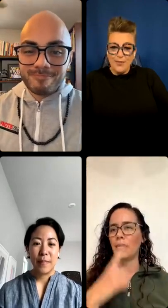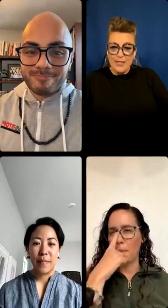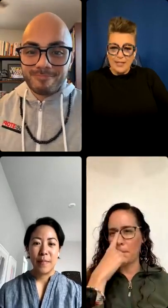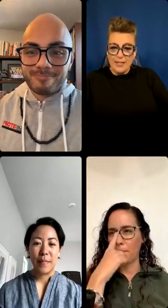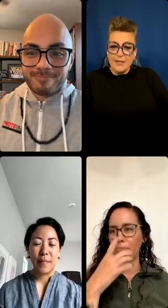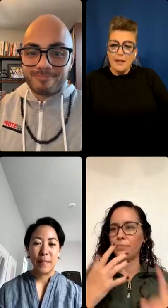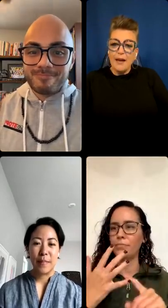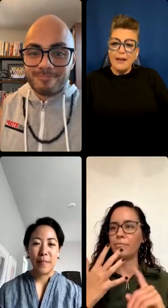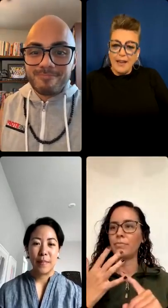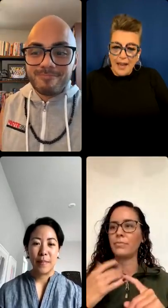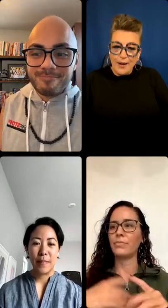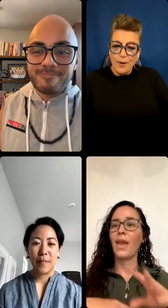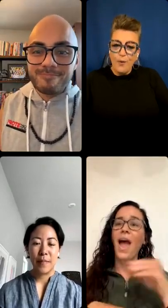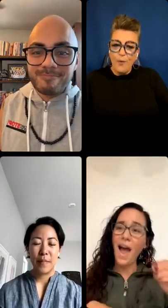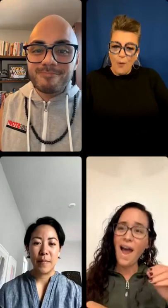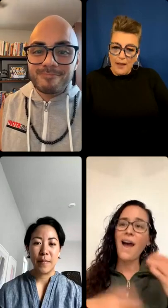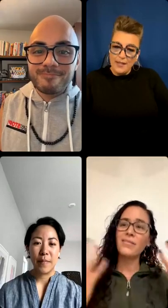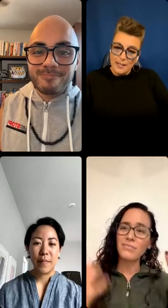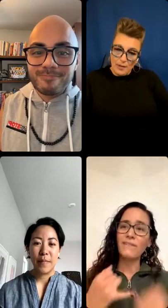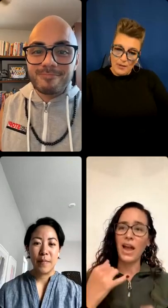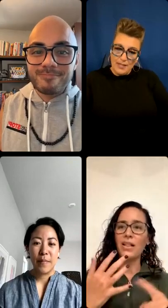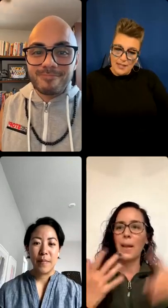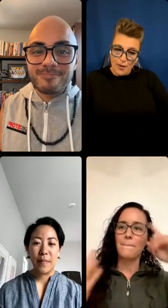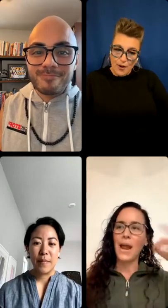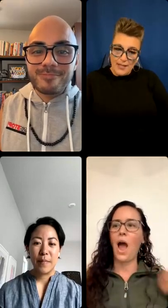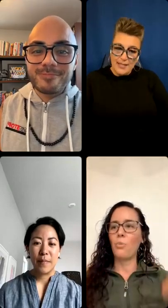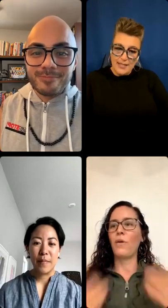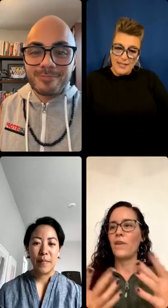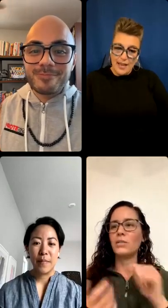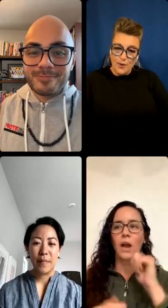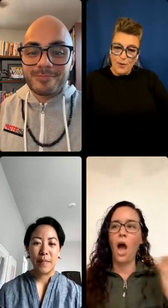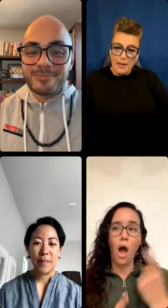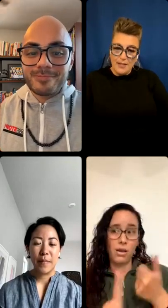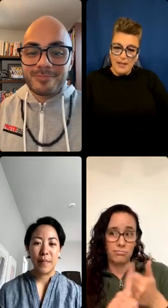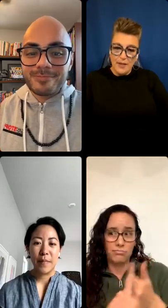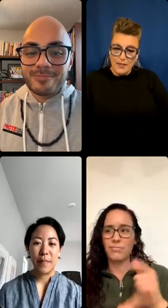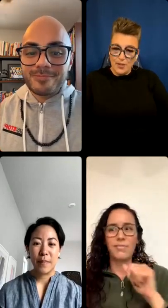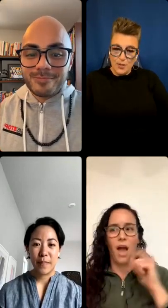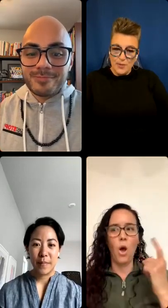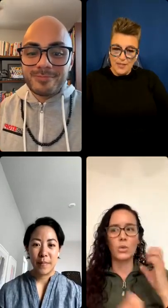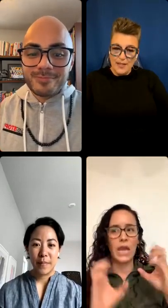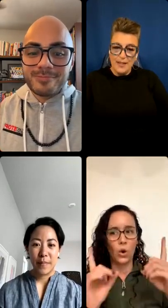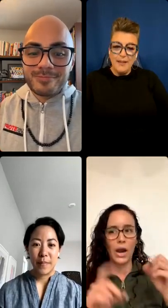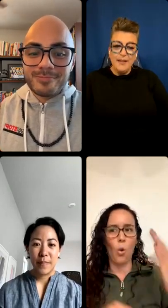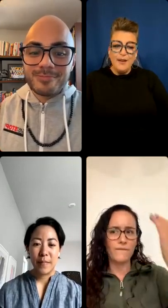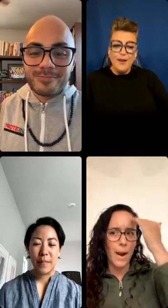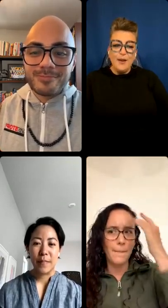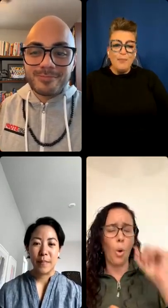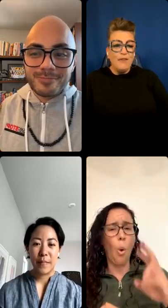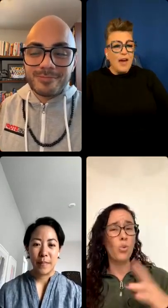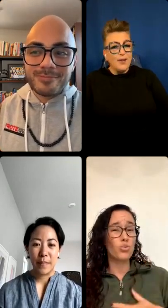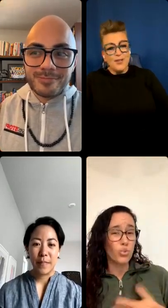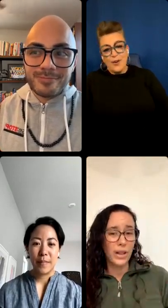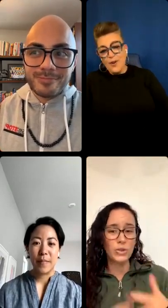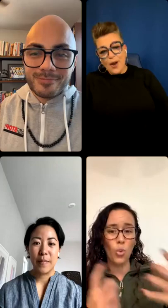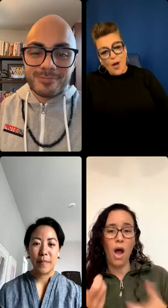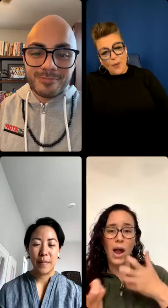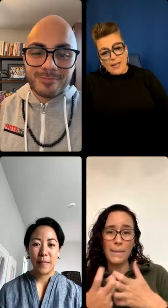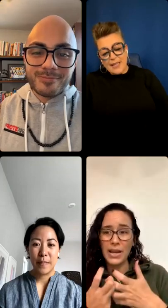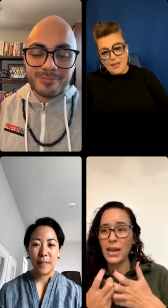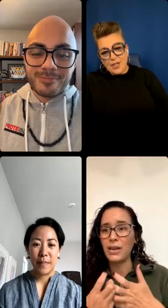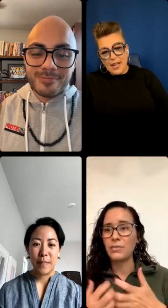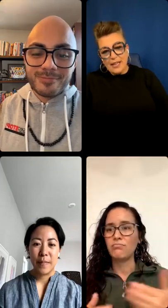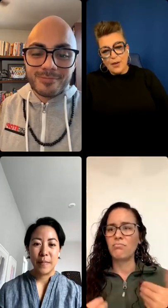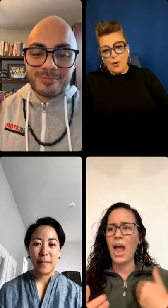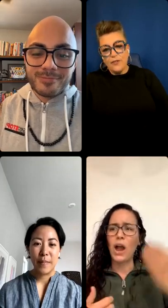requesting services, again, while experiencing crises and or mental health issues. Providers are not